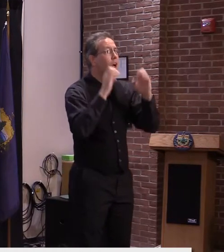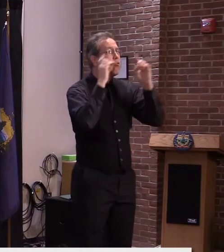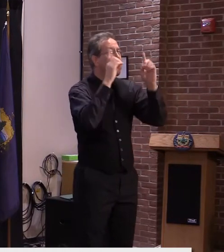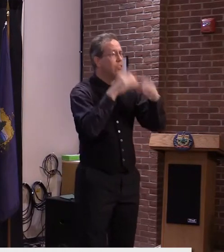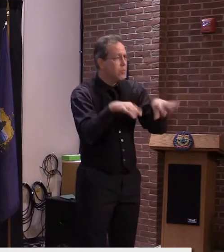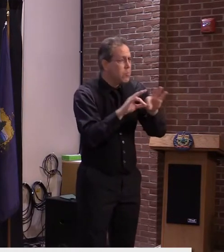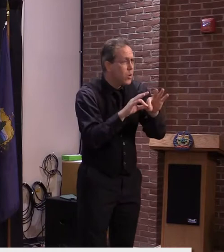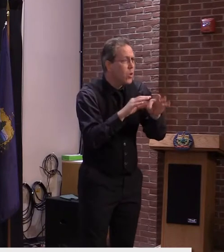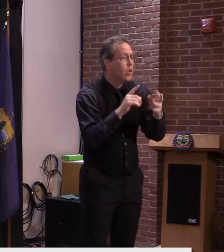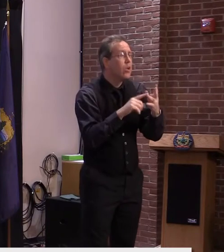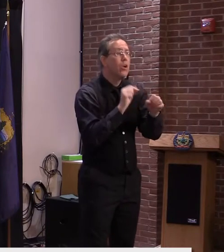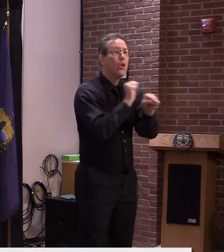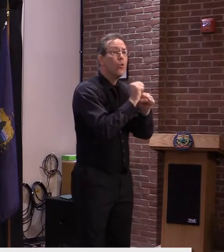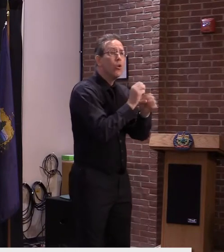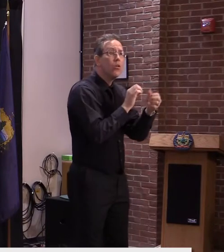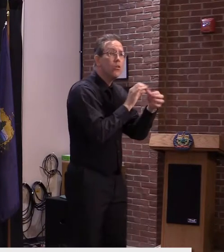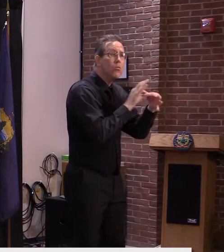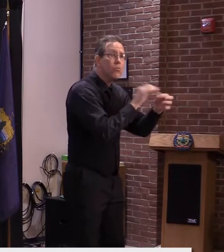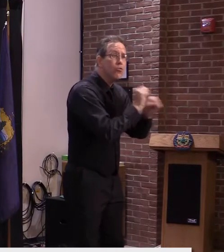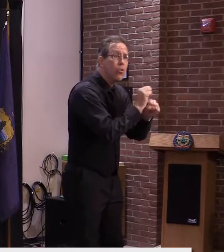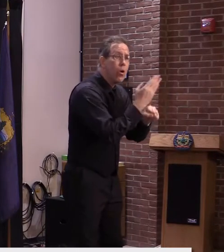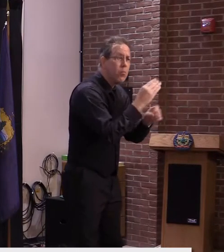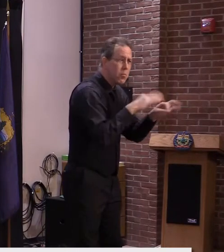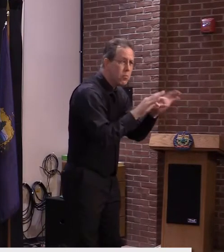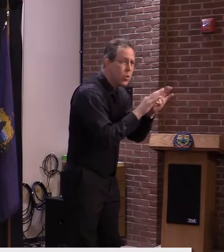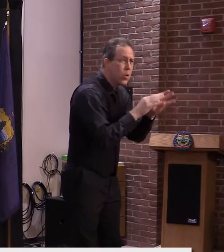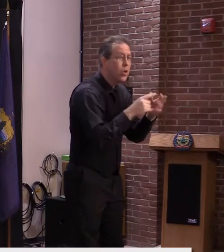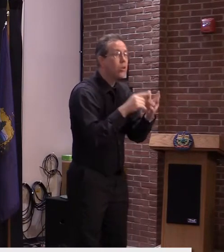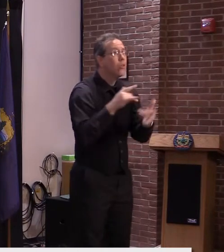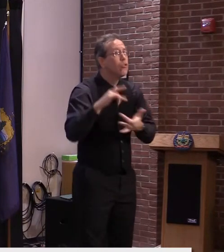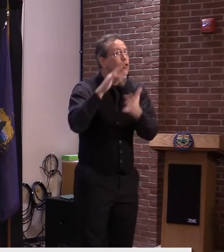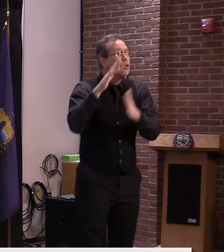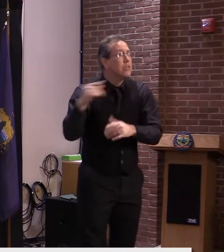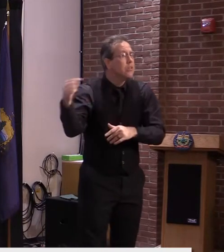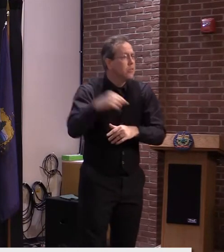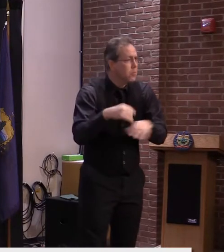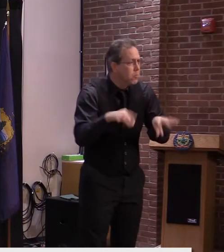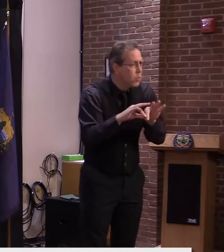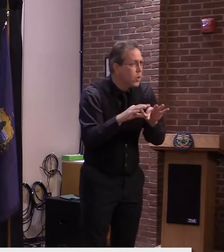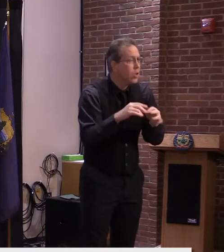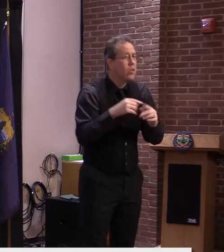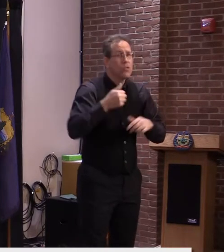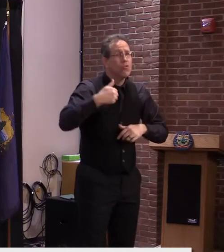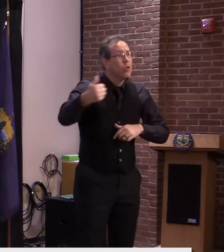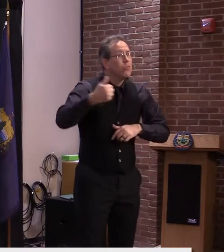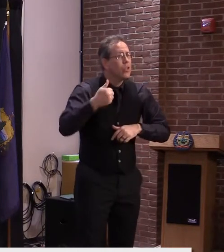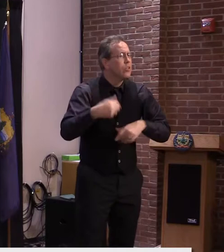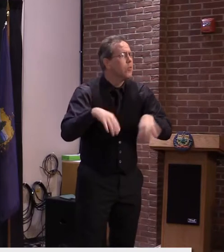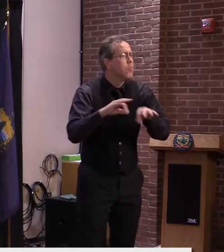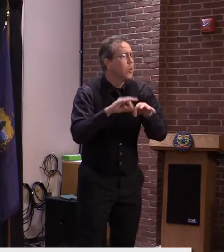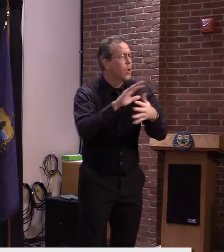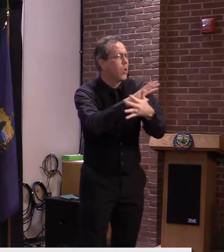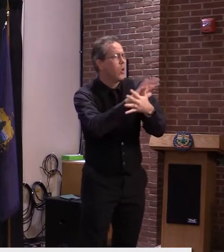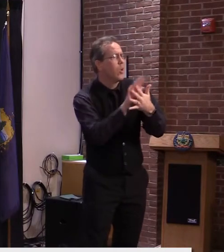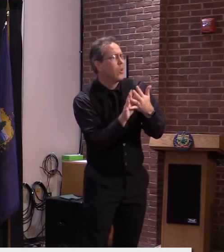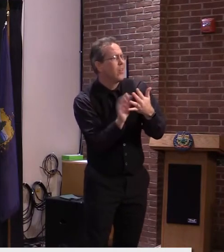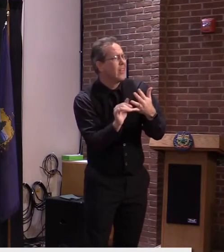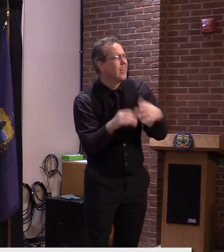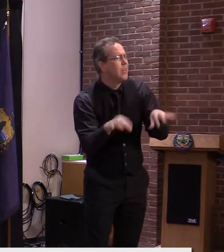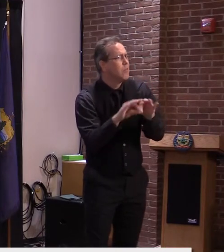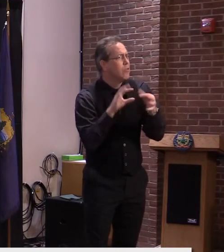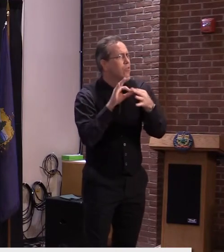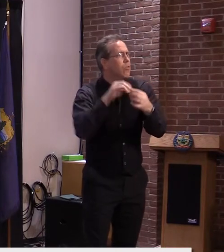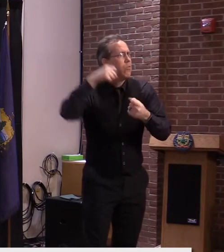workforce development, tourism, and transportation. Let's talk about public safety. Most E911 calls are from